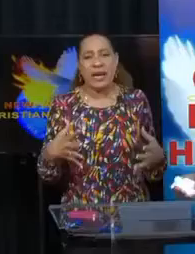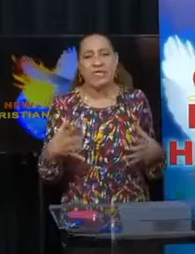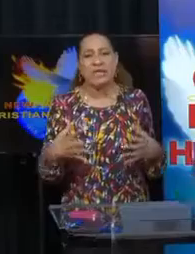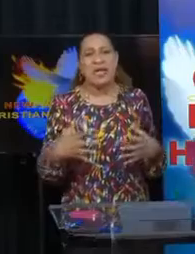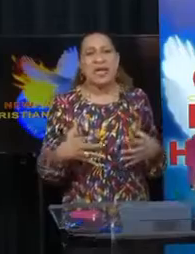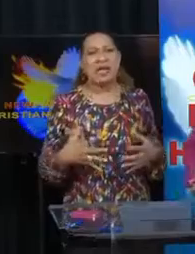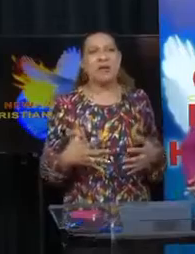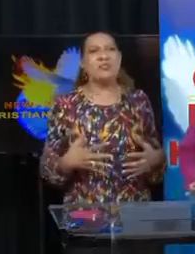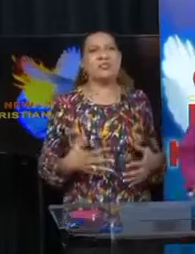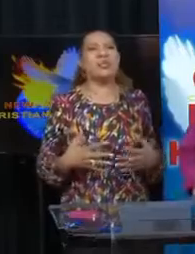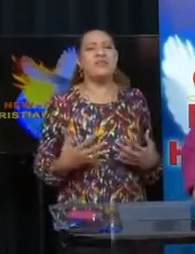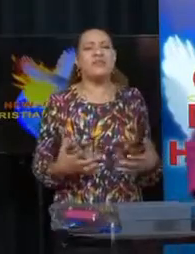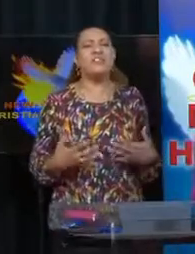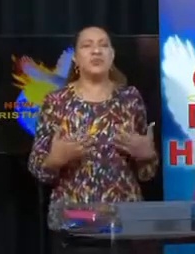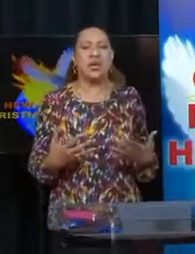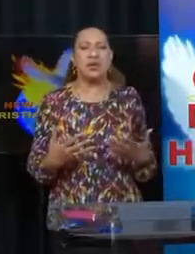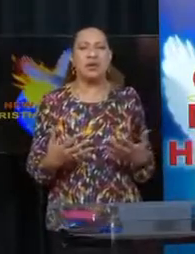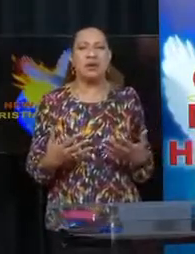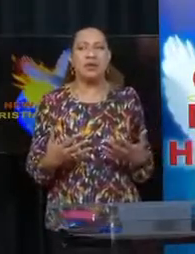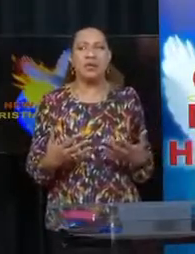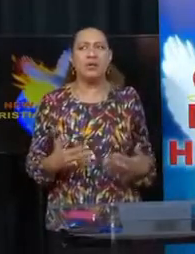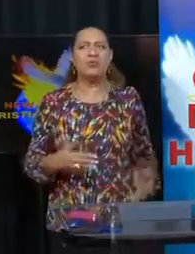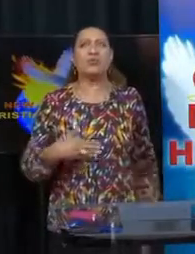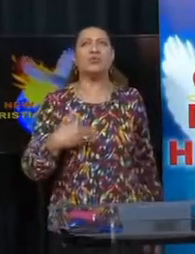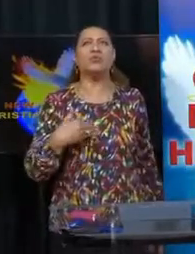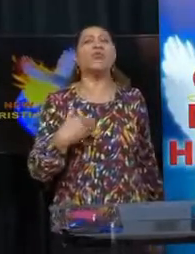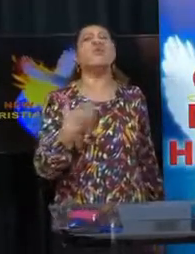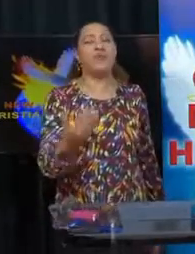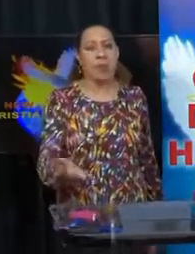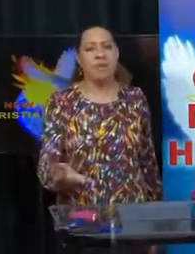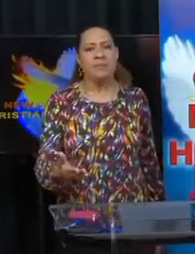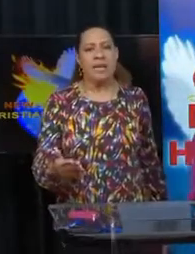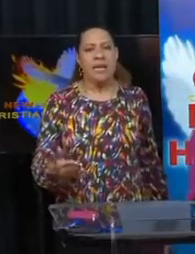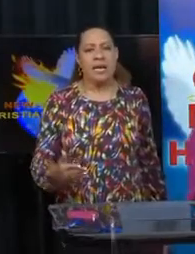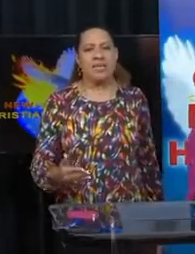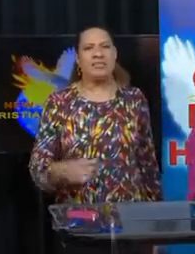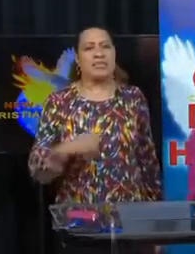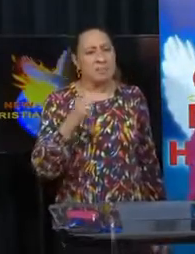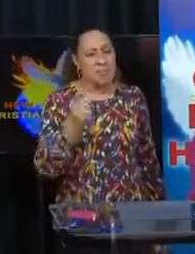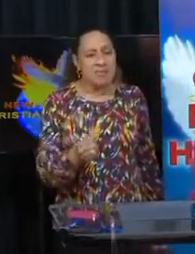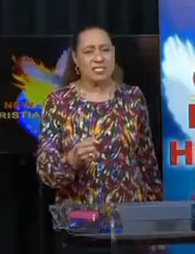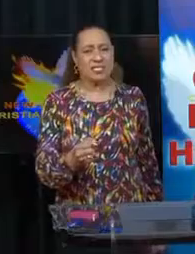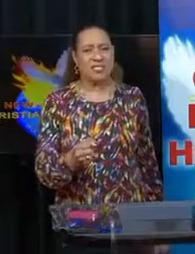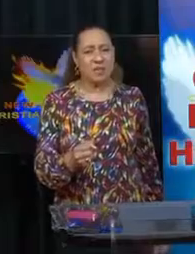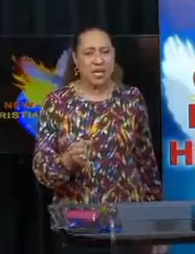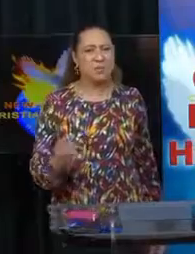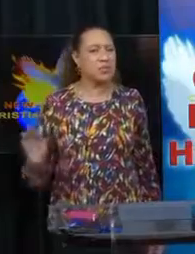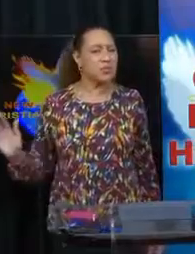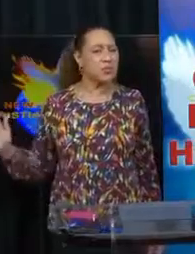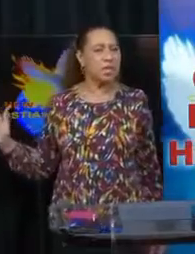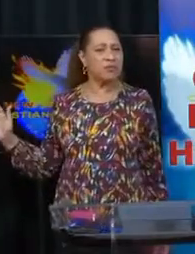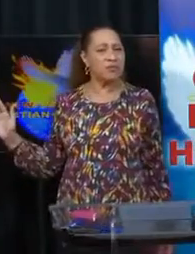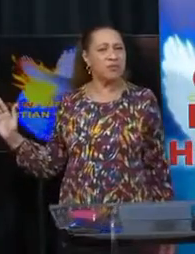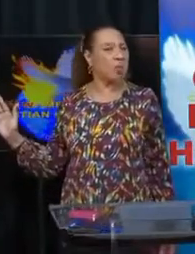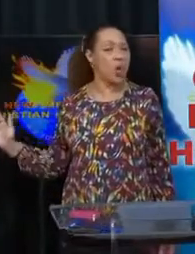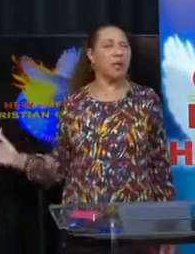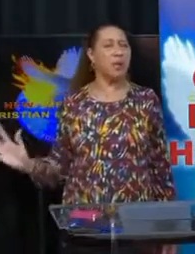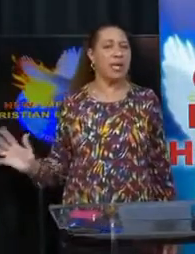And also give you the strength to move forward and the ability to be able to walk away